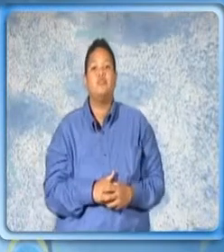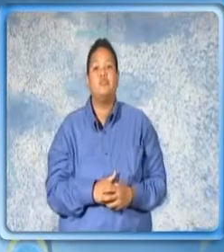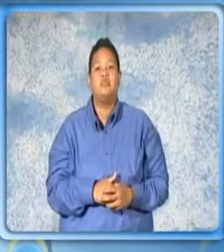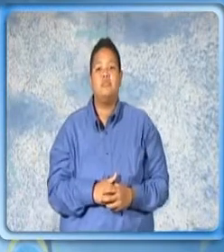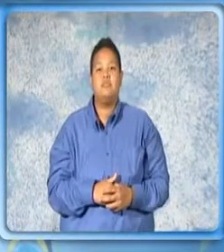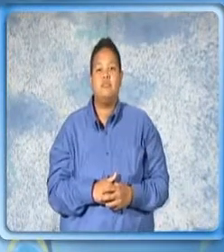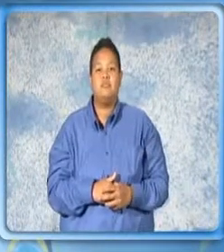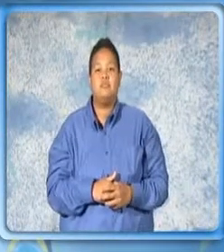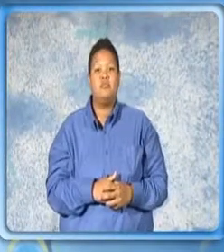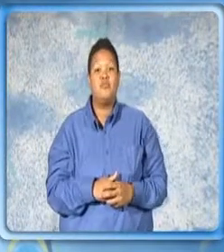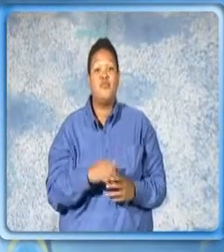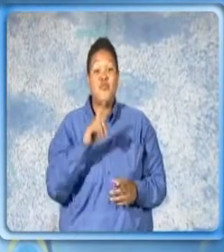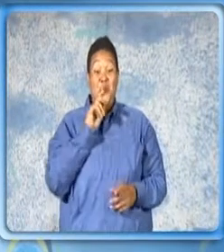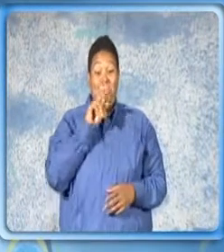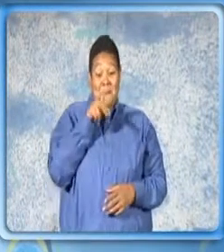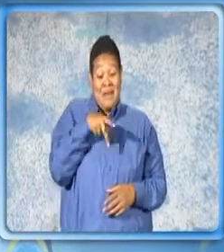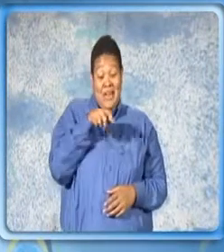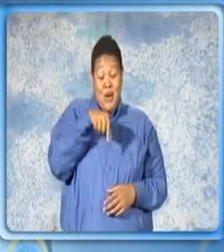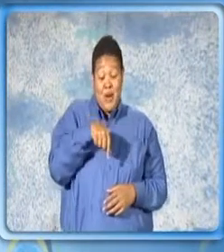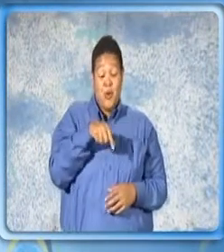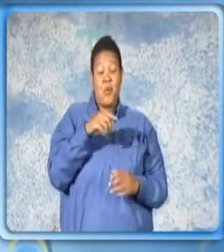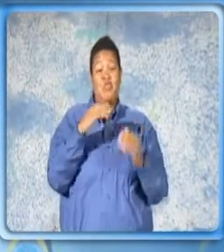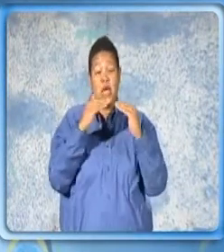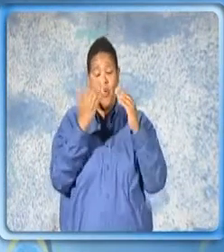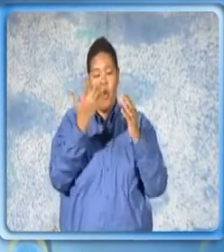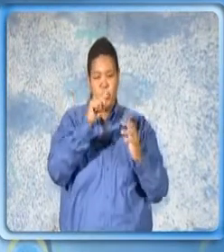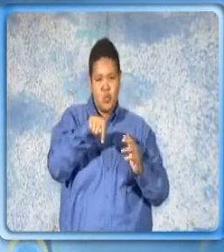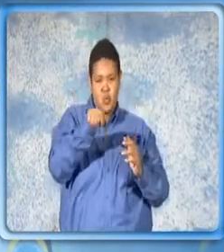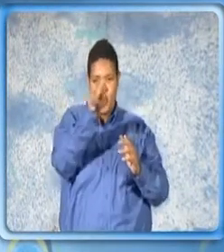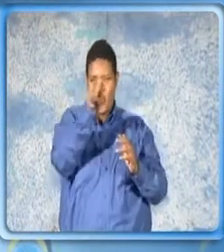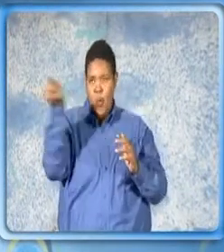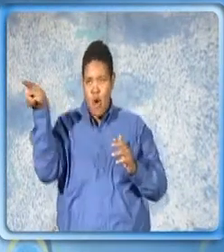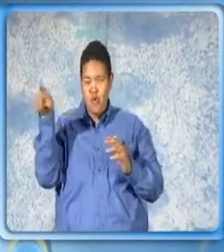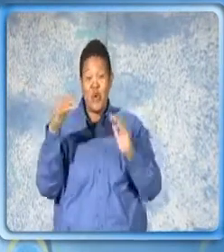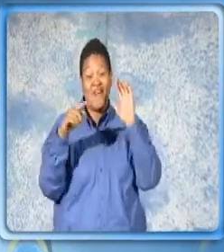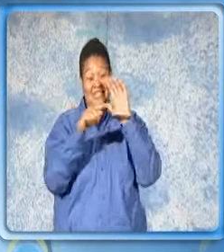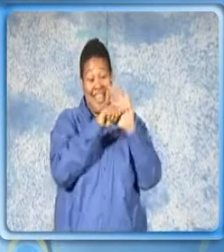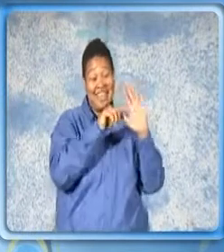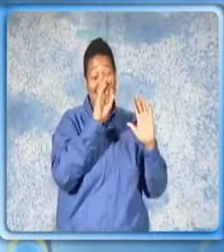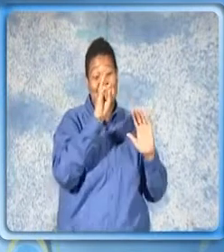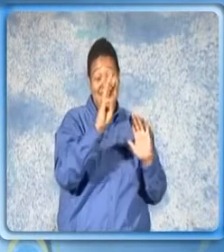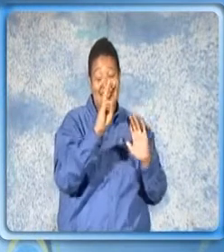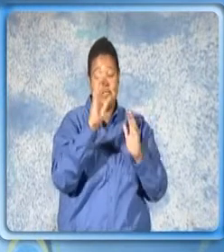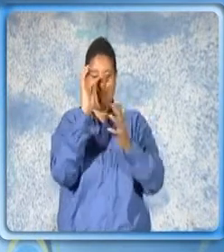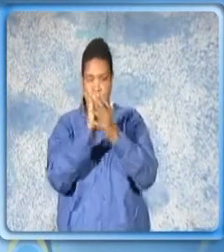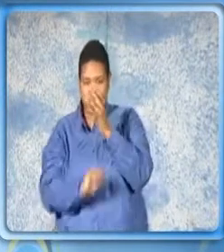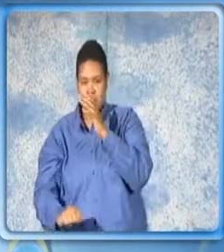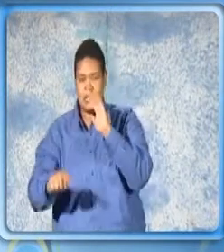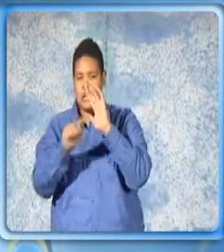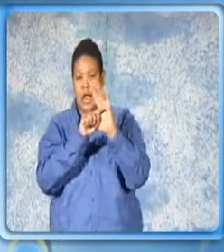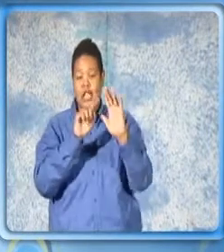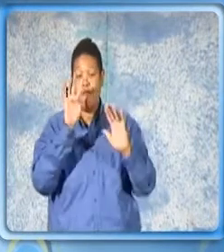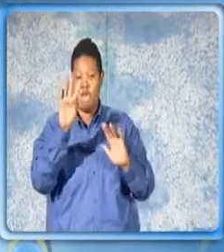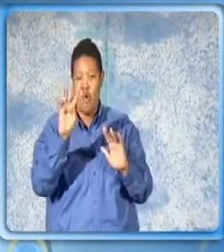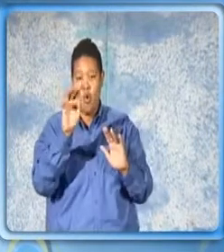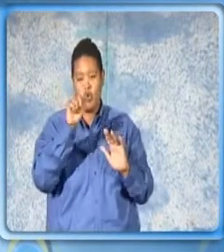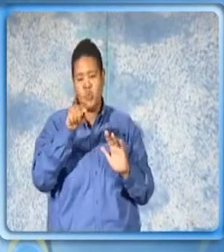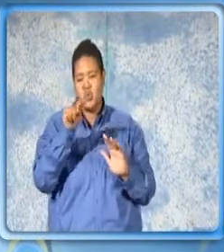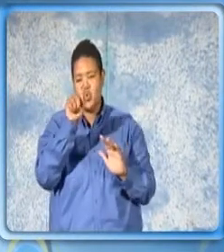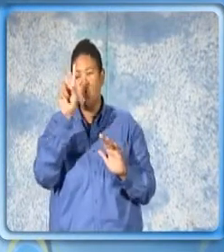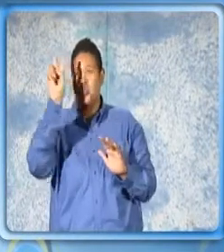So the length of PQ equals the square root of -6 minus -4 squared